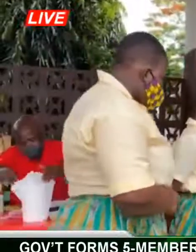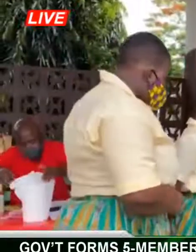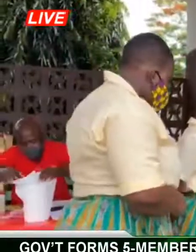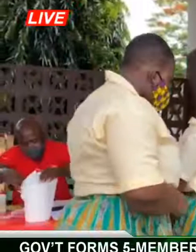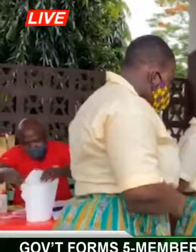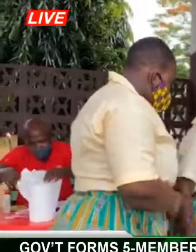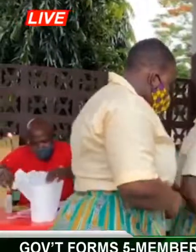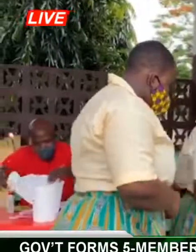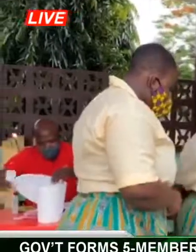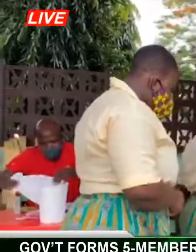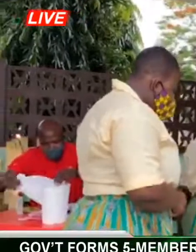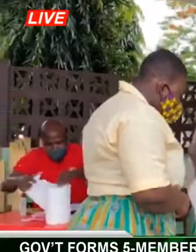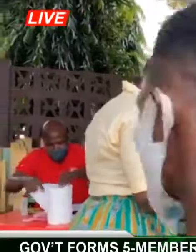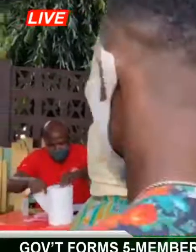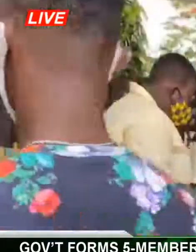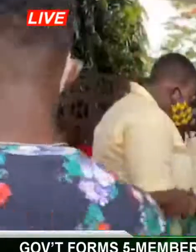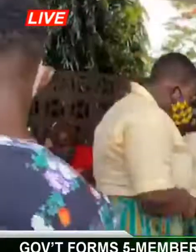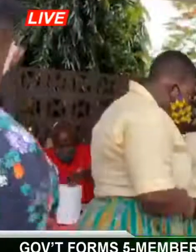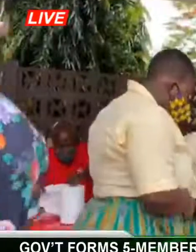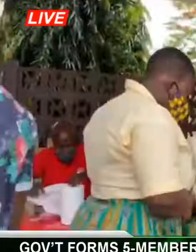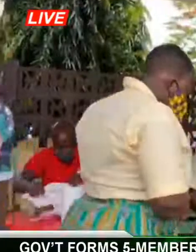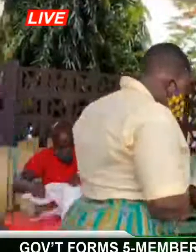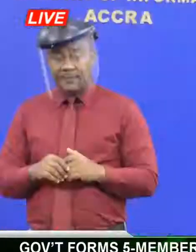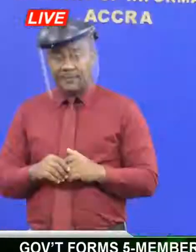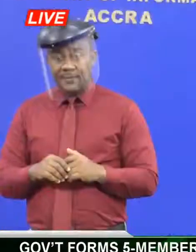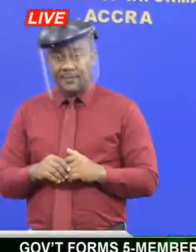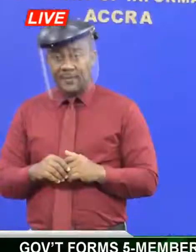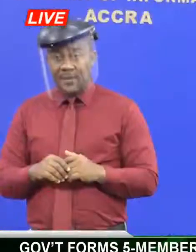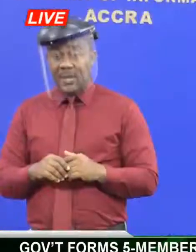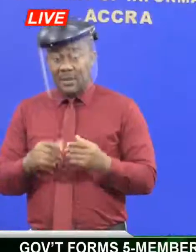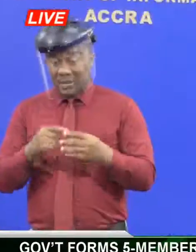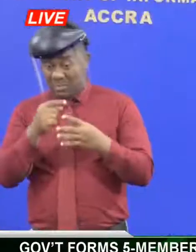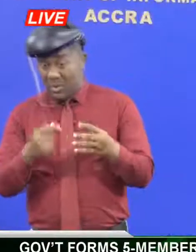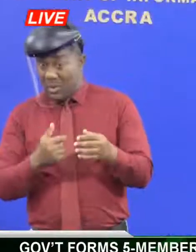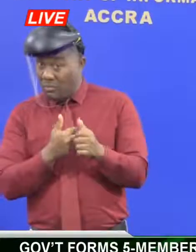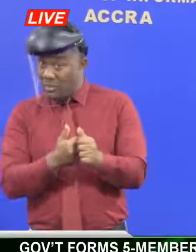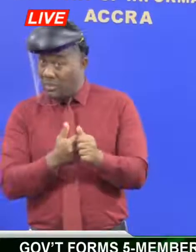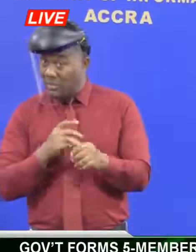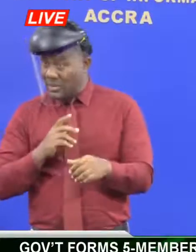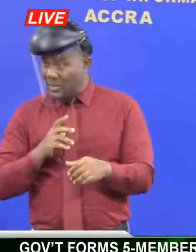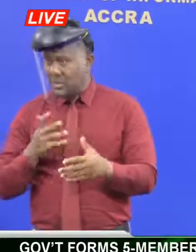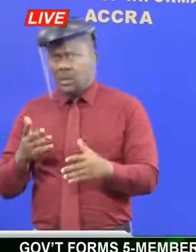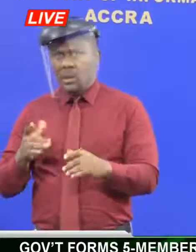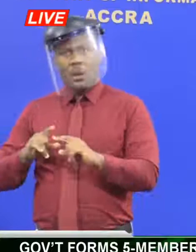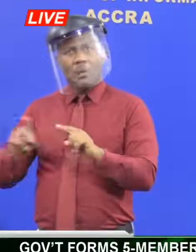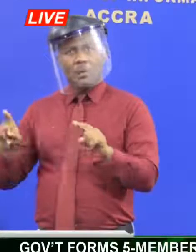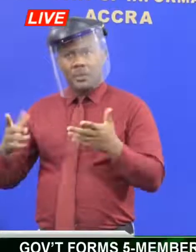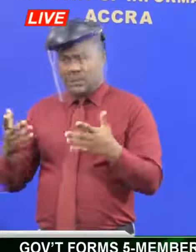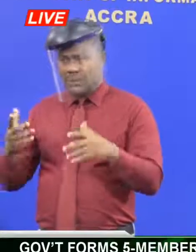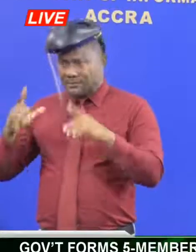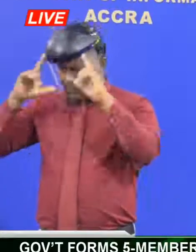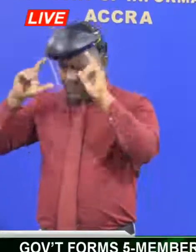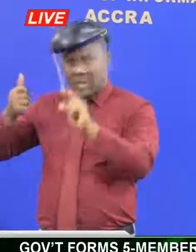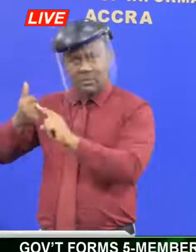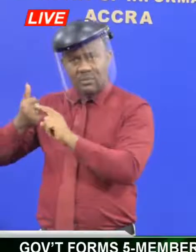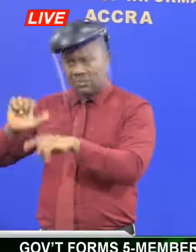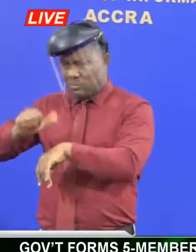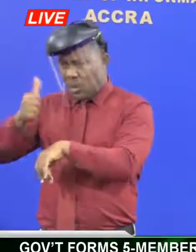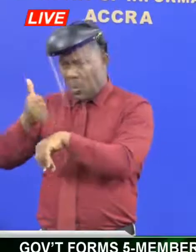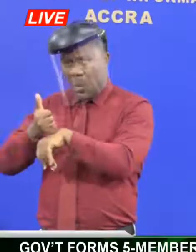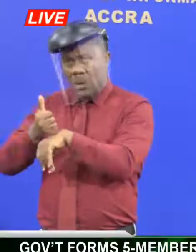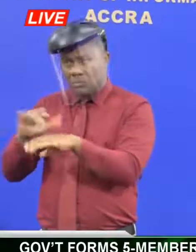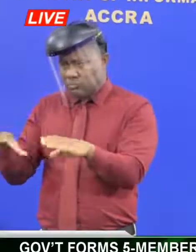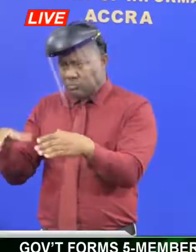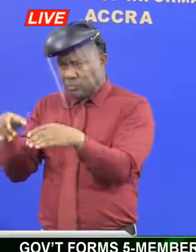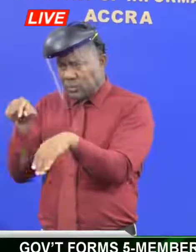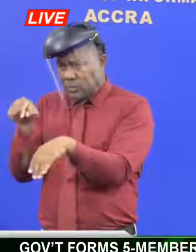so ye ye sa na ema we nyina no ma mpani ama COVID-19 presidential task force no ya te ekokito bi